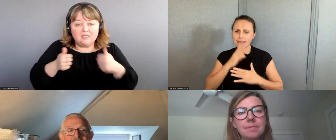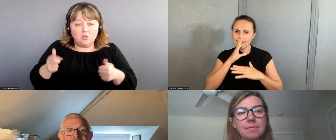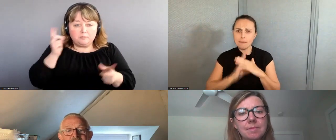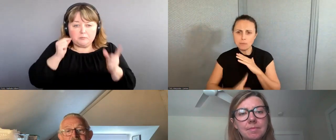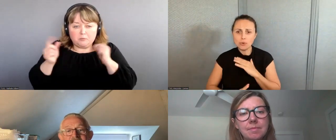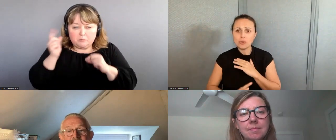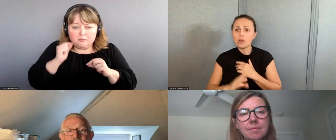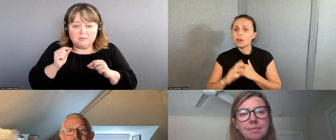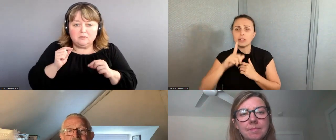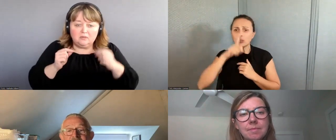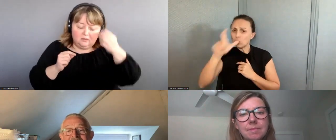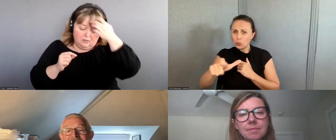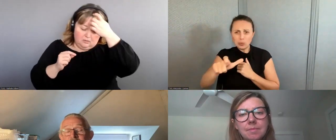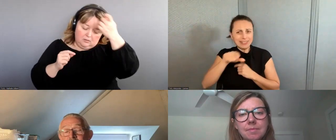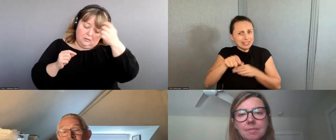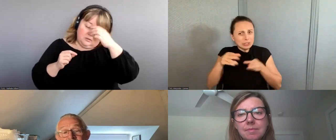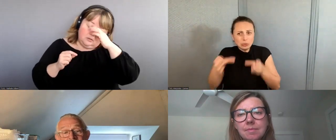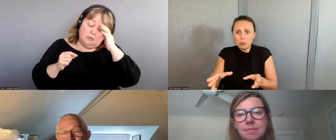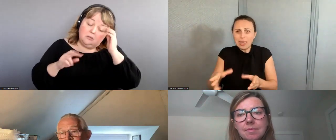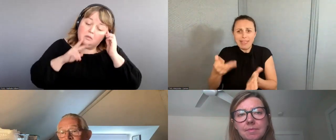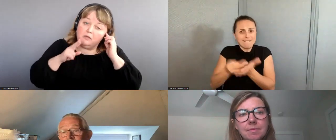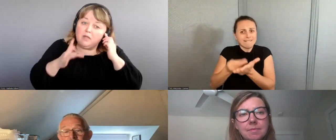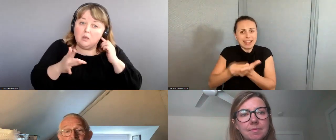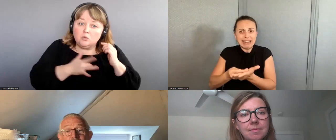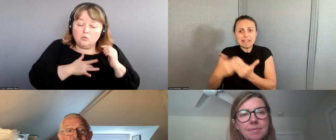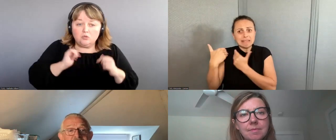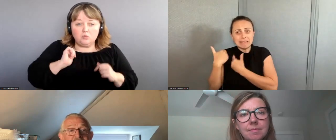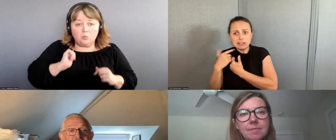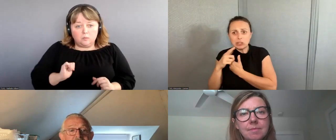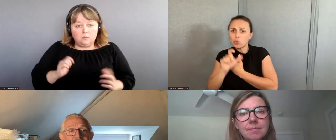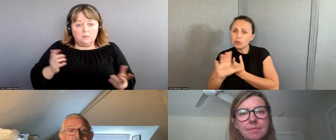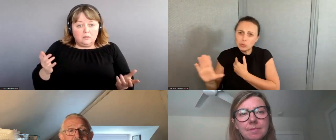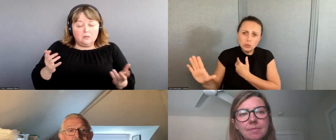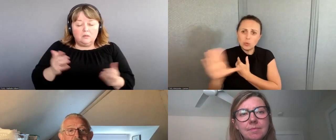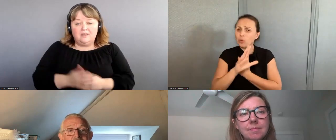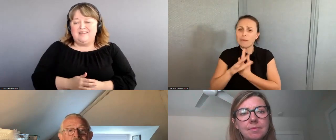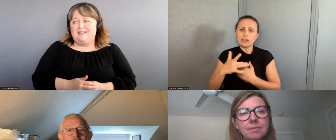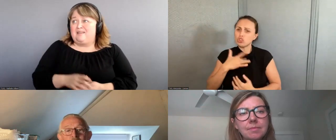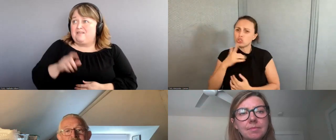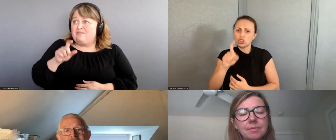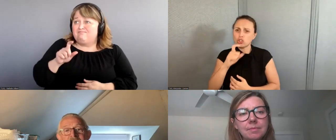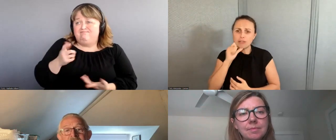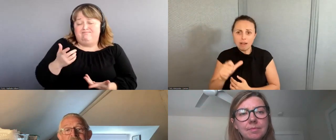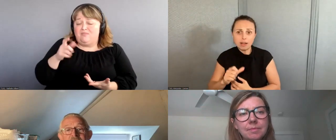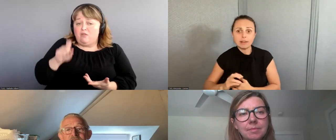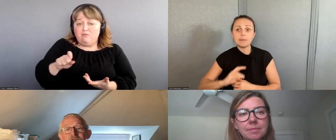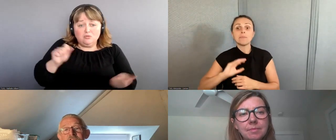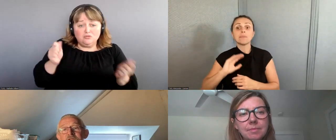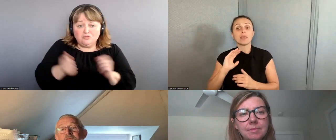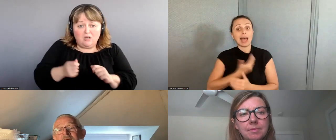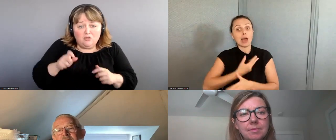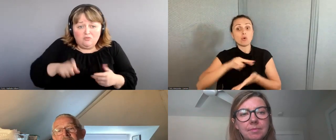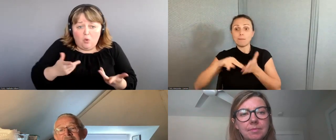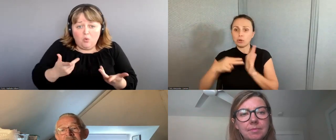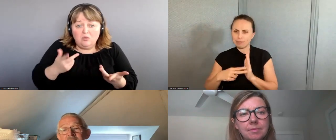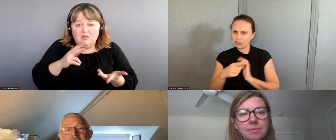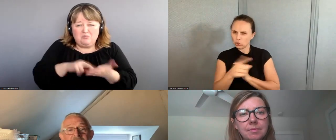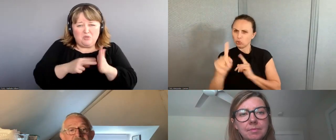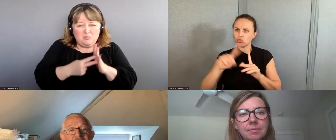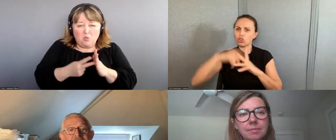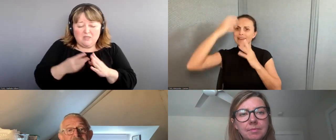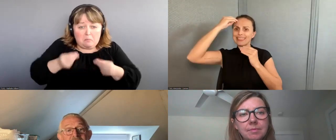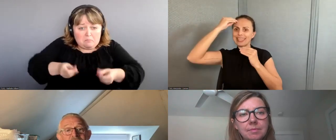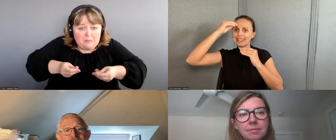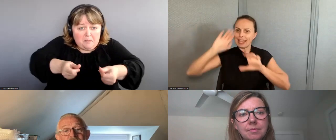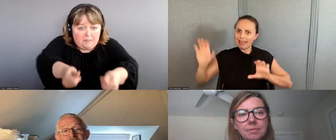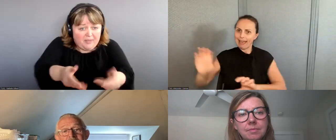It doesn't have to be this way. The financial burden should not be yours. So our purpose today is for you to start thinking and acting, to